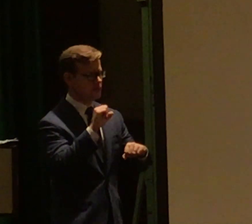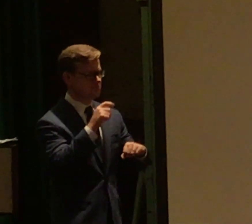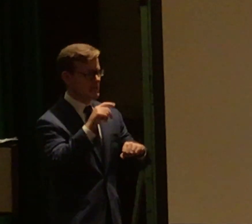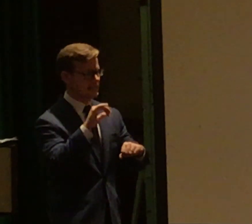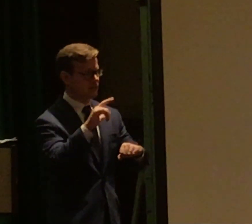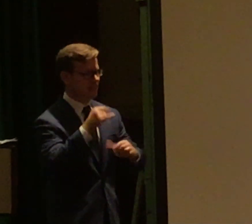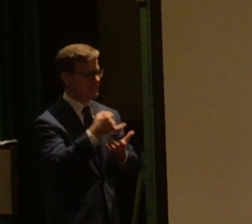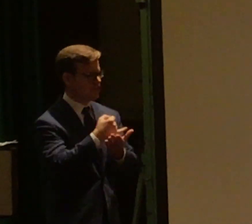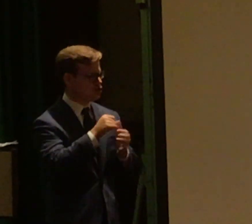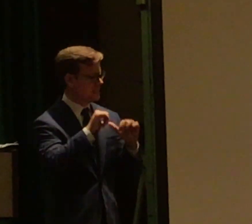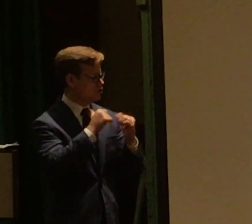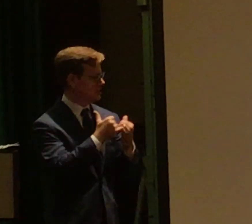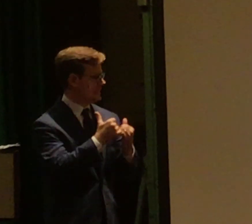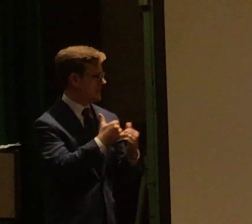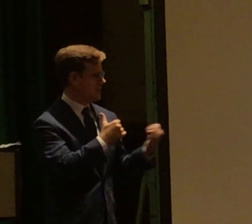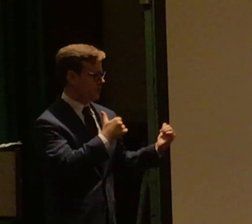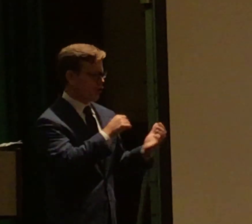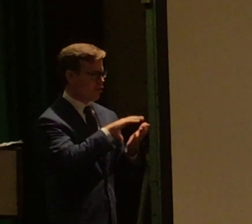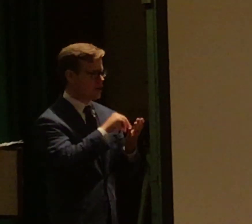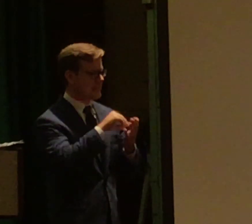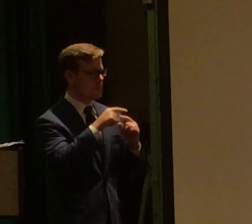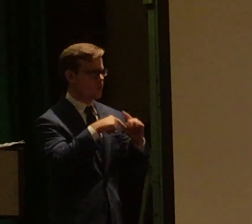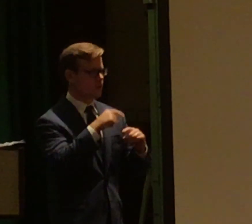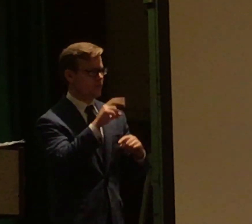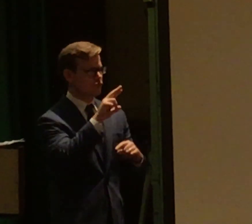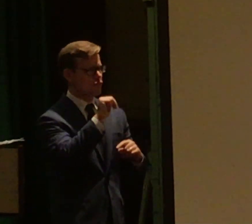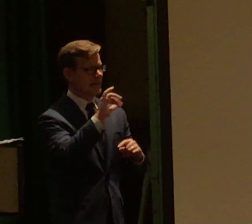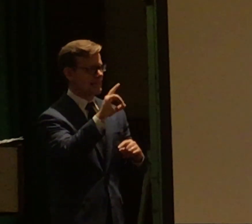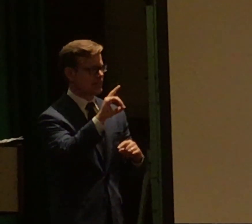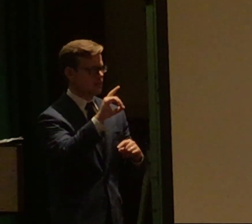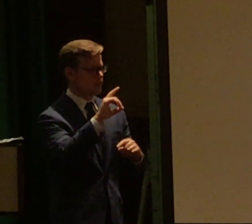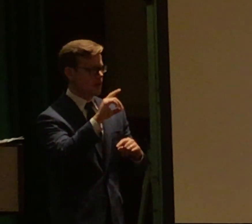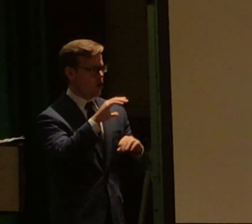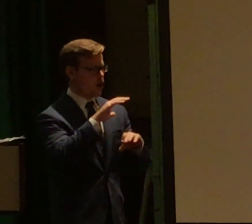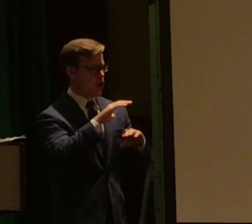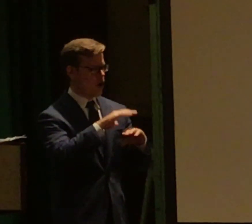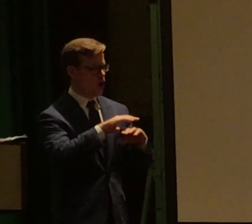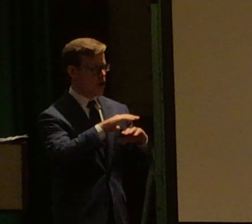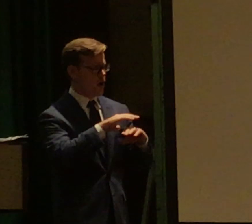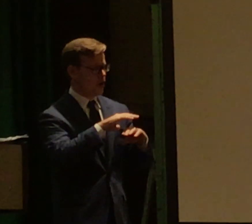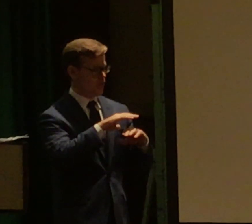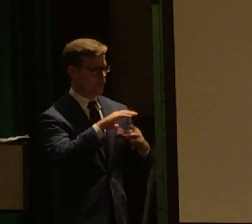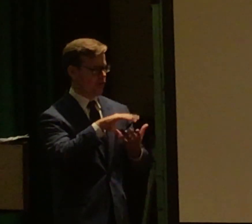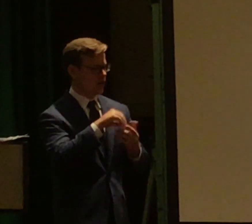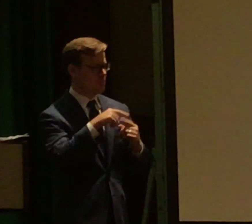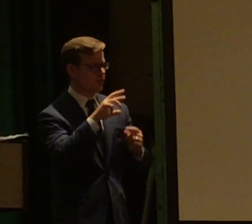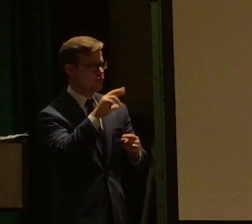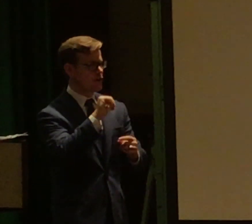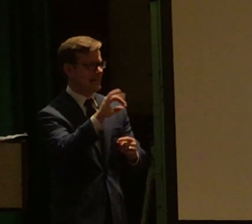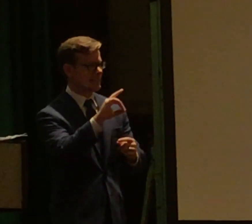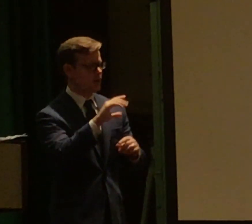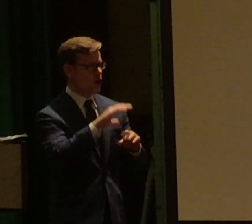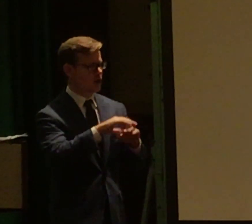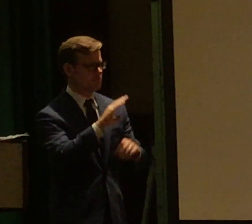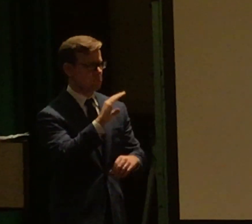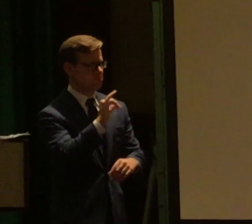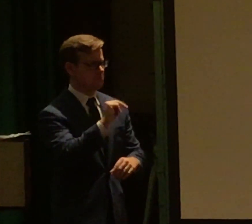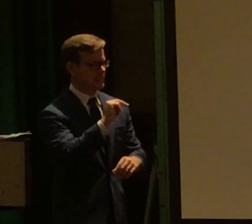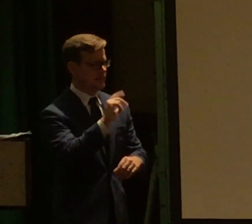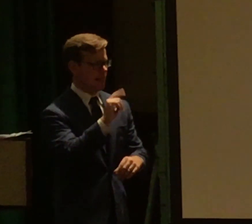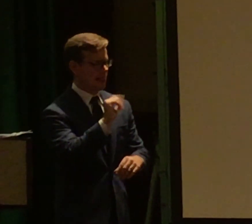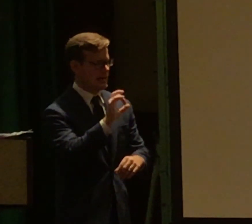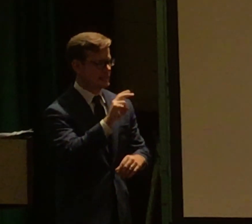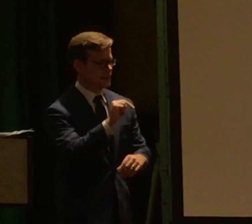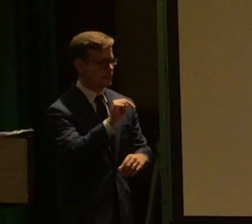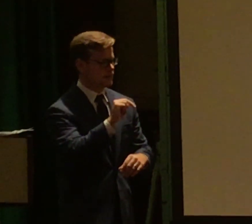This is a tour at the National Intelligence the National Geospatial Intelligence